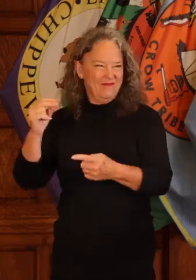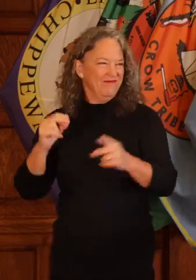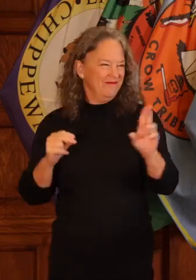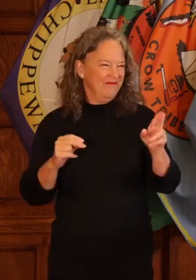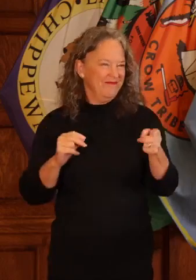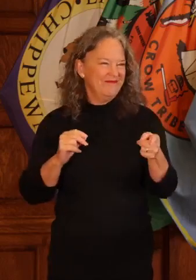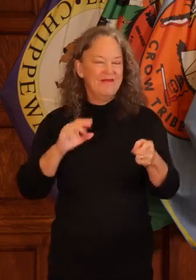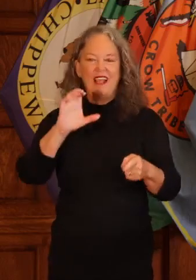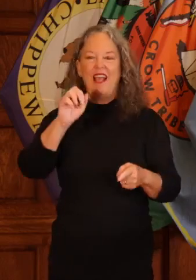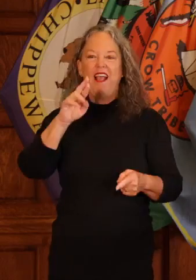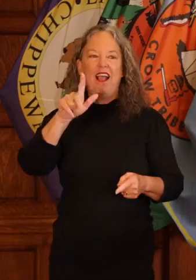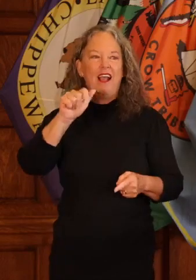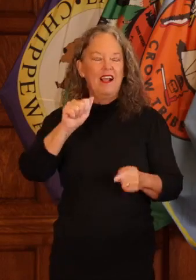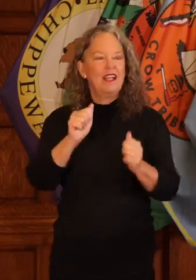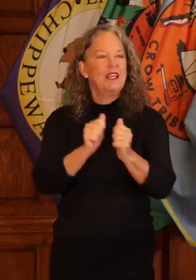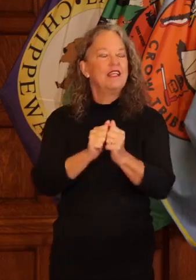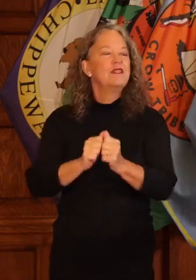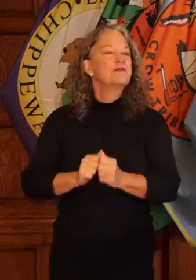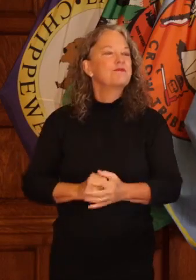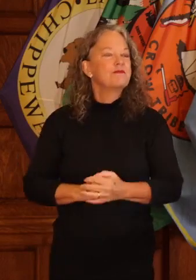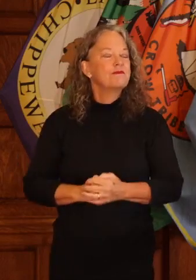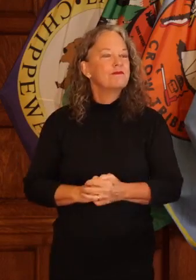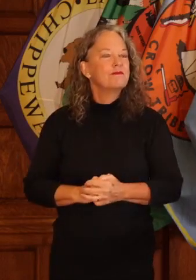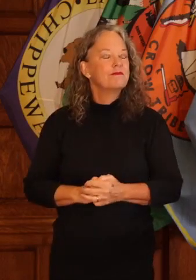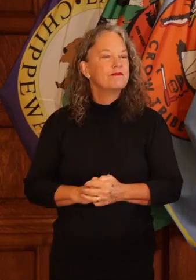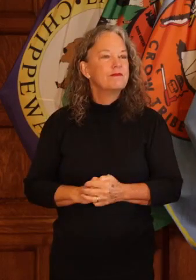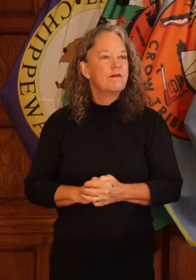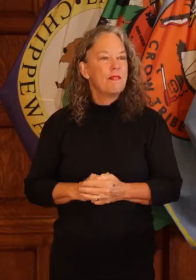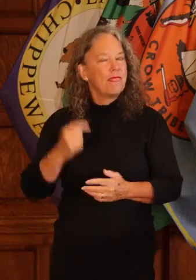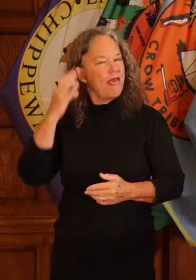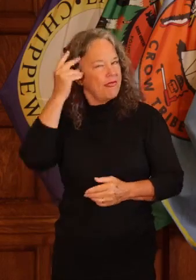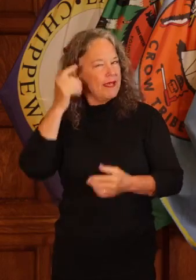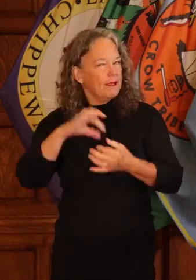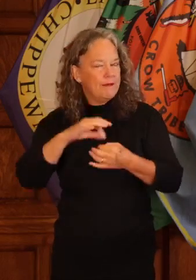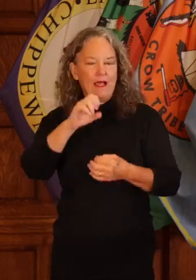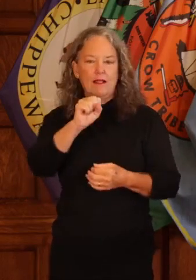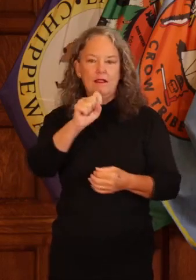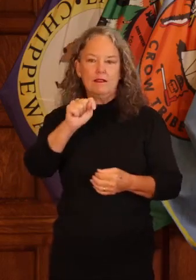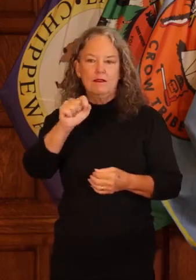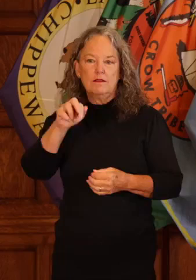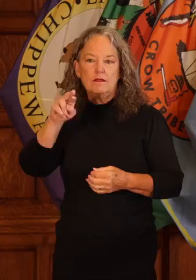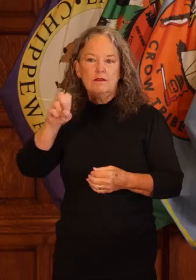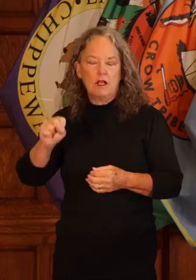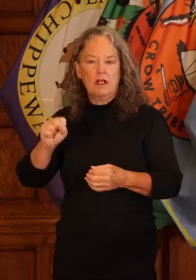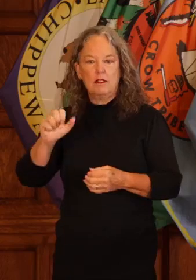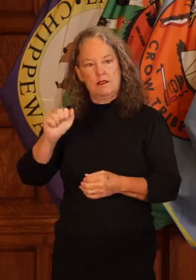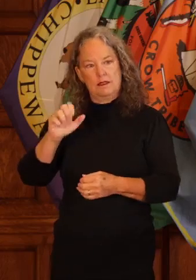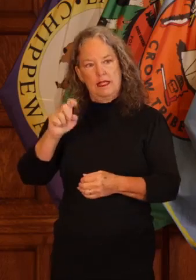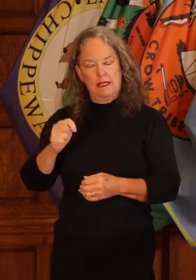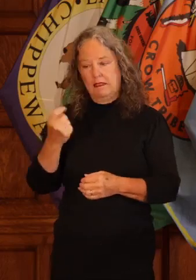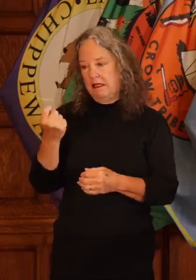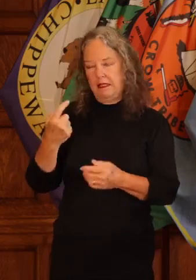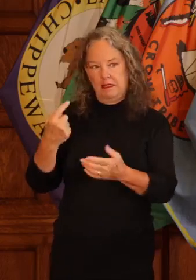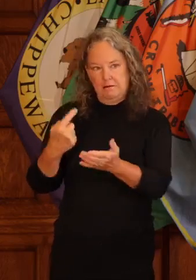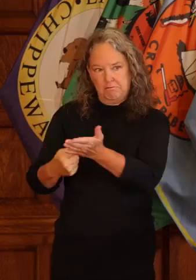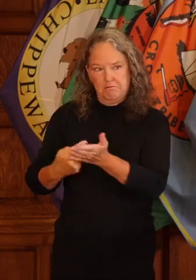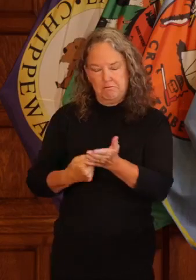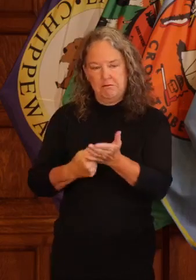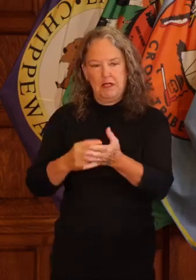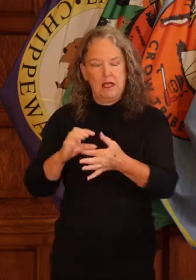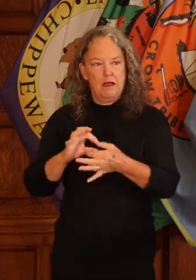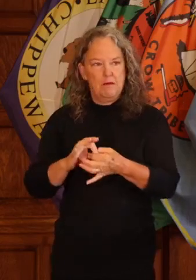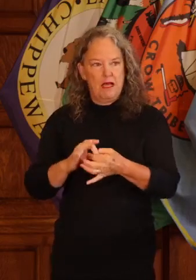Okay, I'm Carly with Lee Newspapers. Thinking about the STARS Act, there has been a little bit of a conversation around the